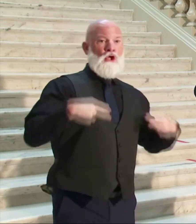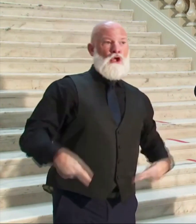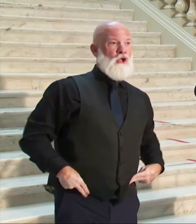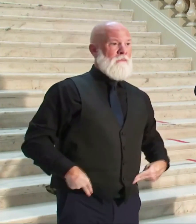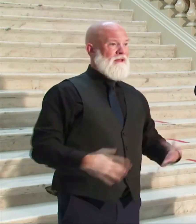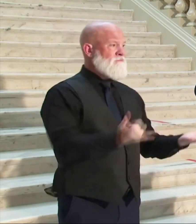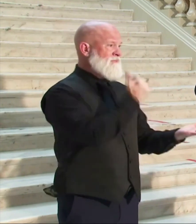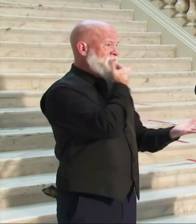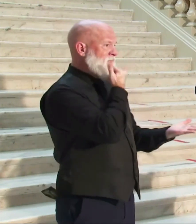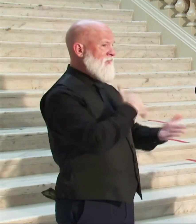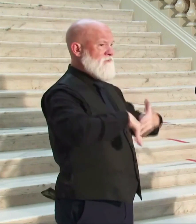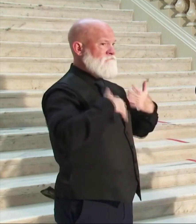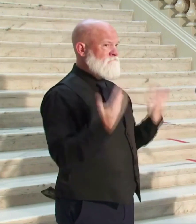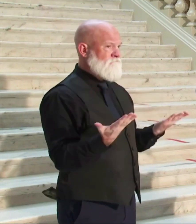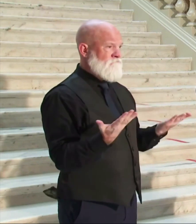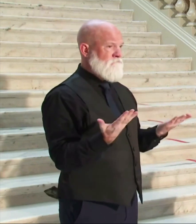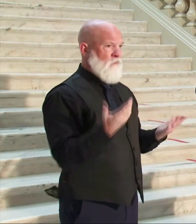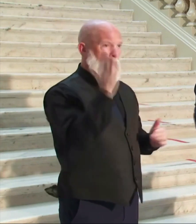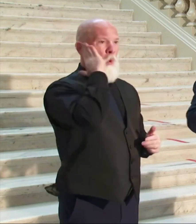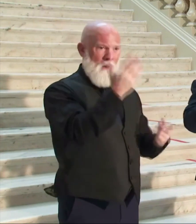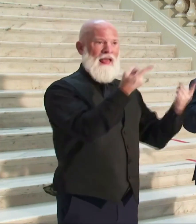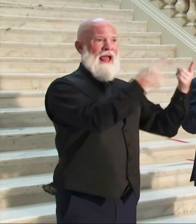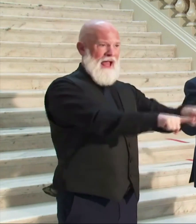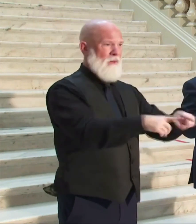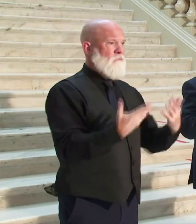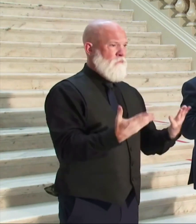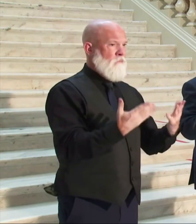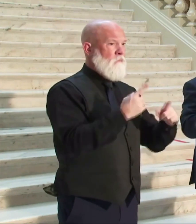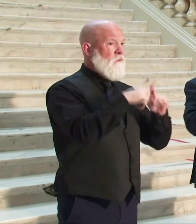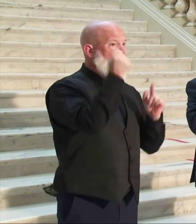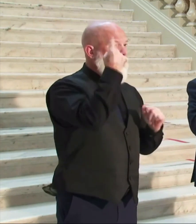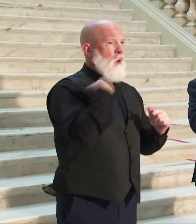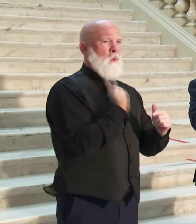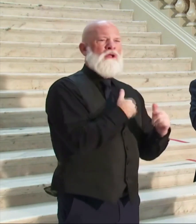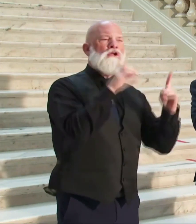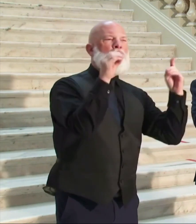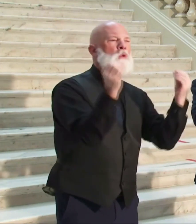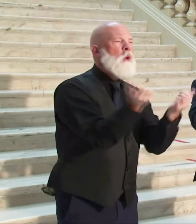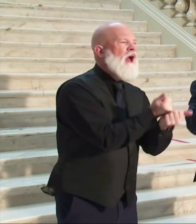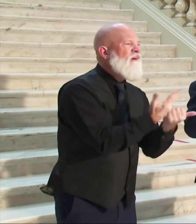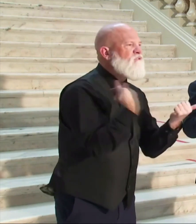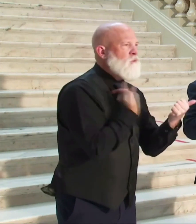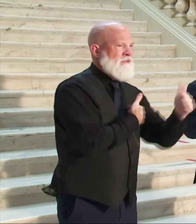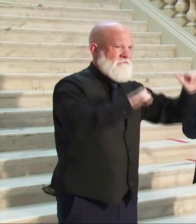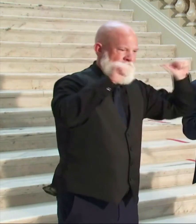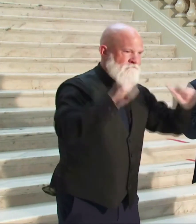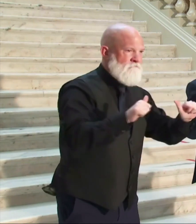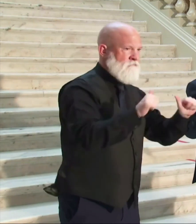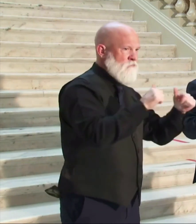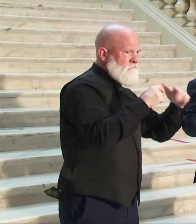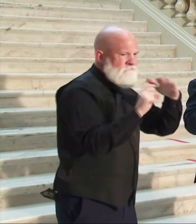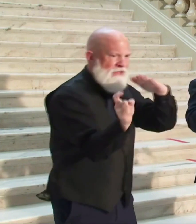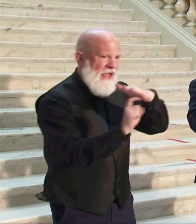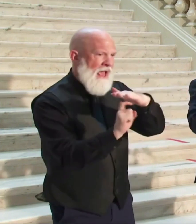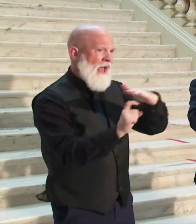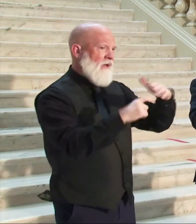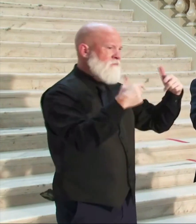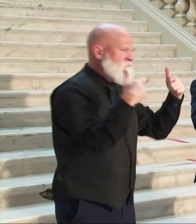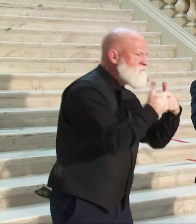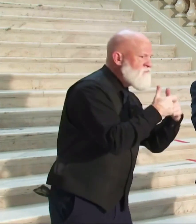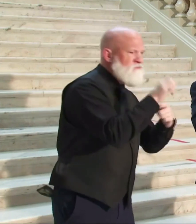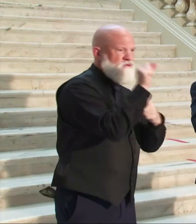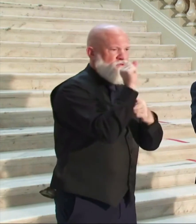going to happen. And we're trying to do everything we can. The electronic part of this thing, the software, the scanners, all that stuff worked exactly well. The